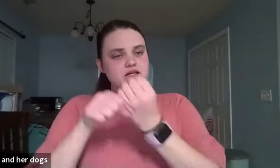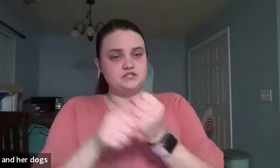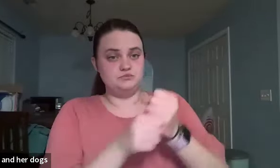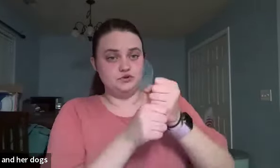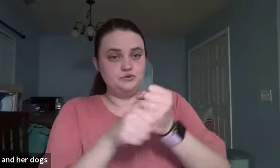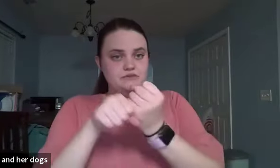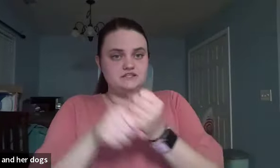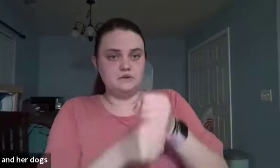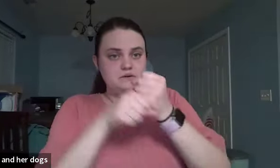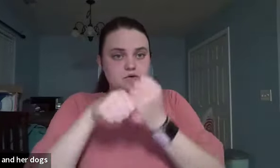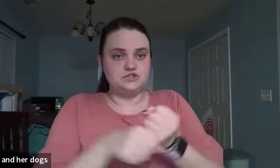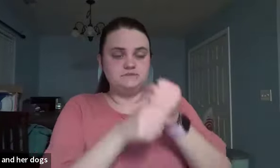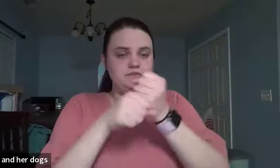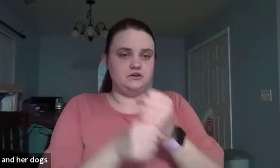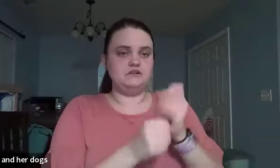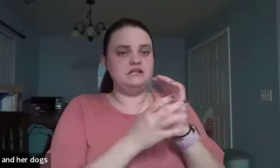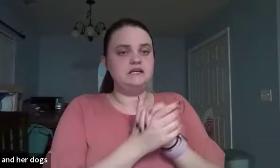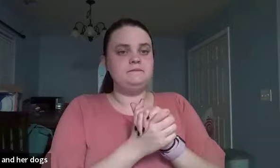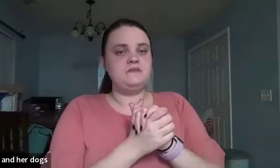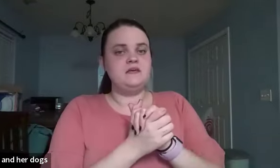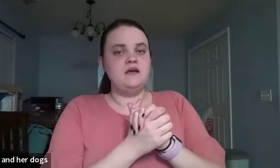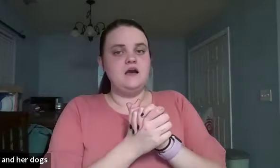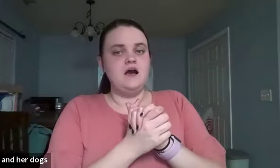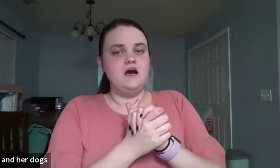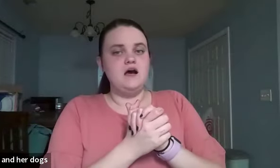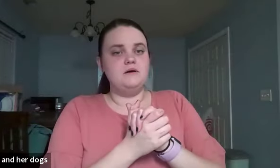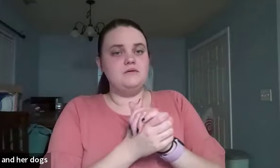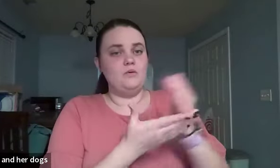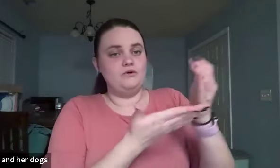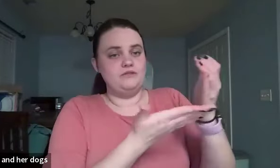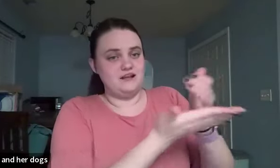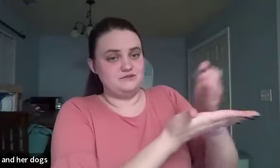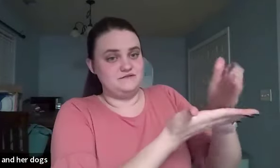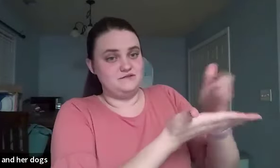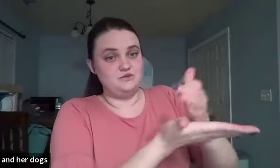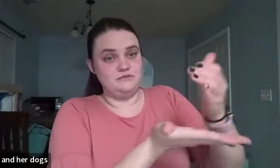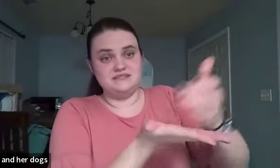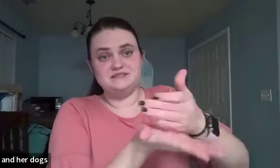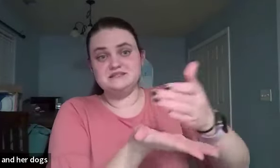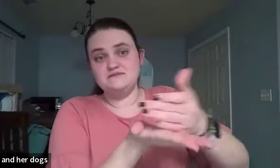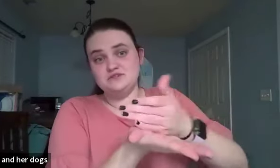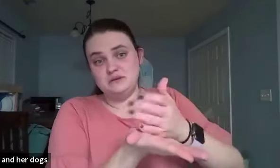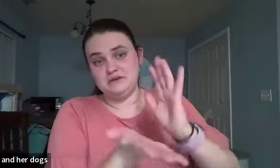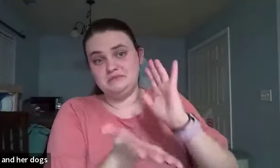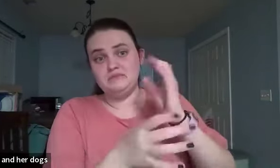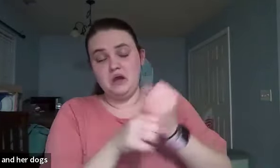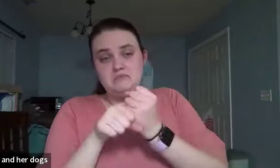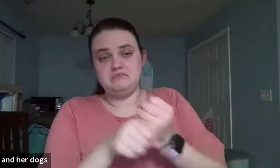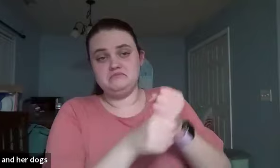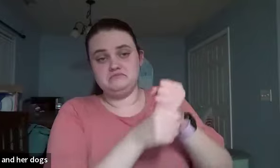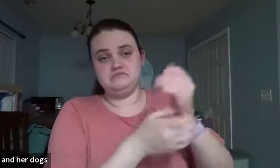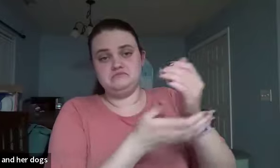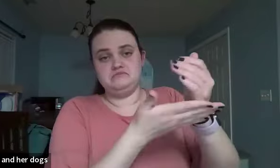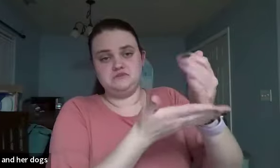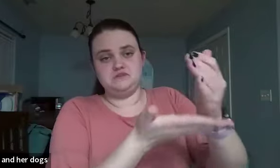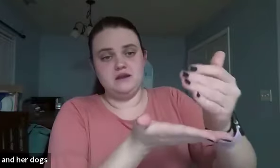is just broom, like sweeping motion, like you're cleaning, or the actual sign for sweep. This is the sign for sweeping. Sorry,